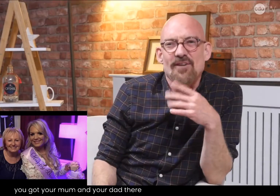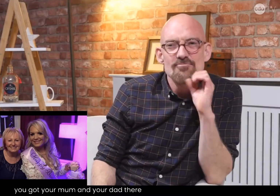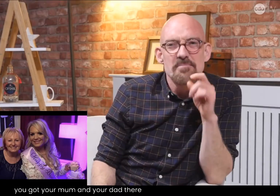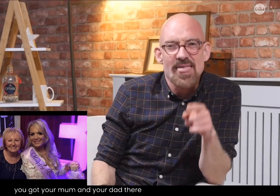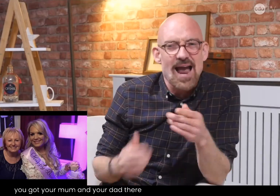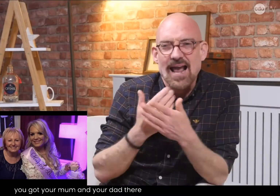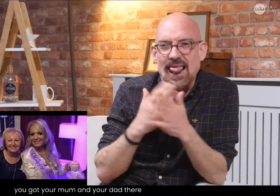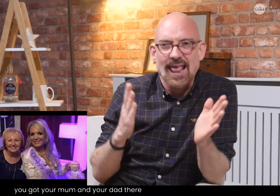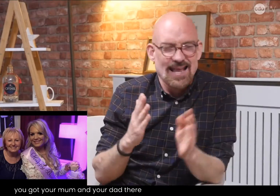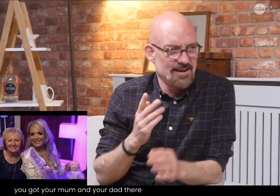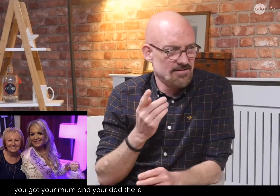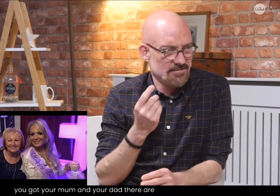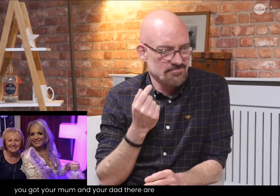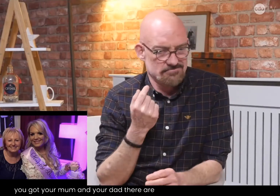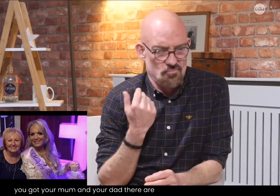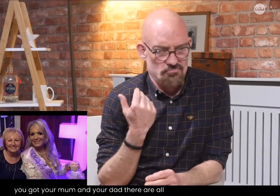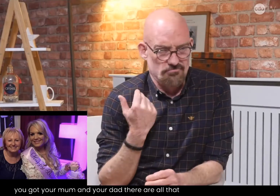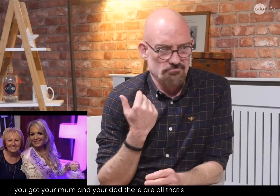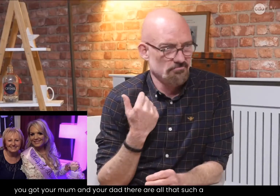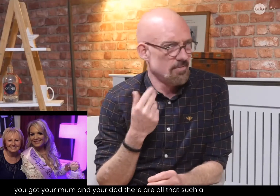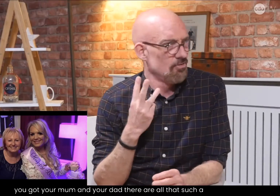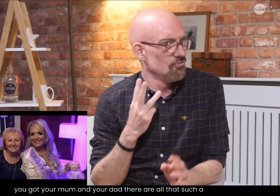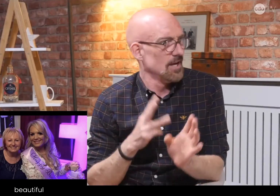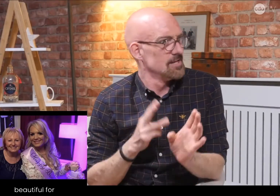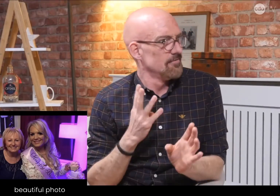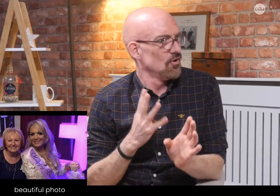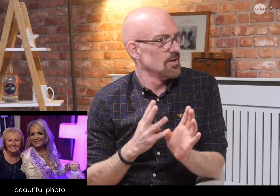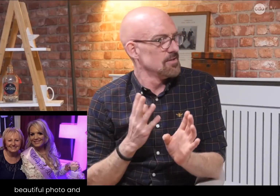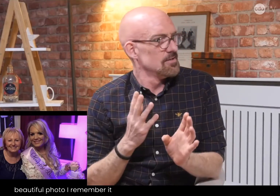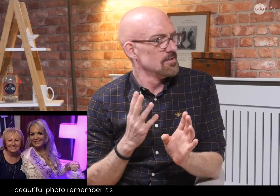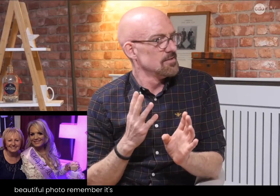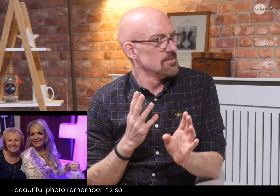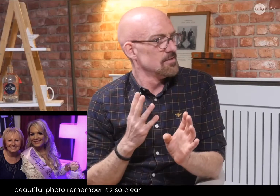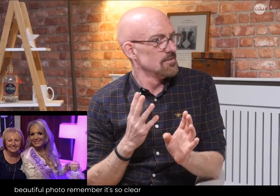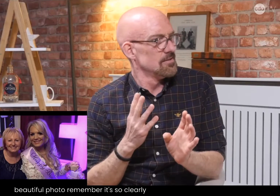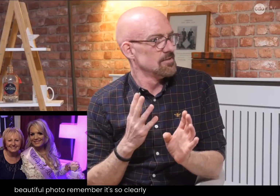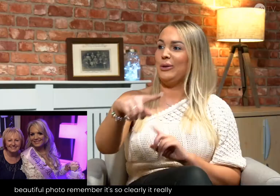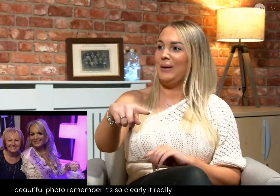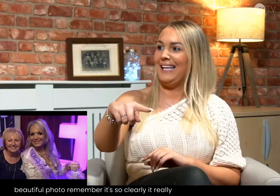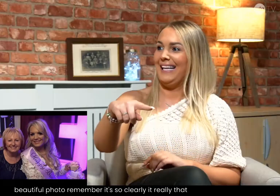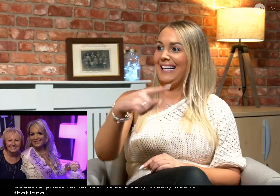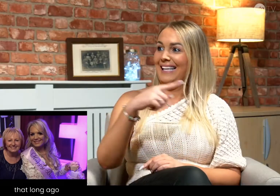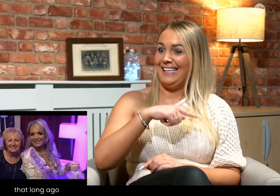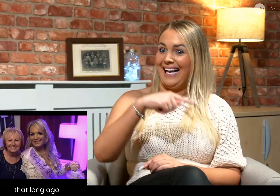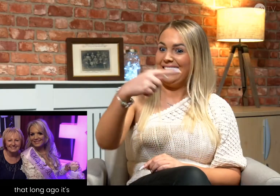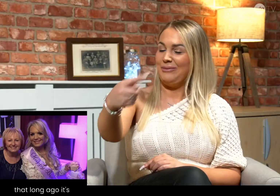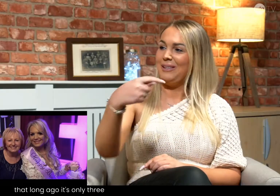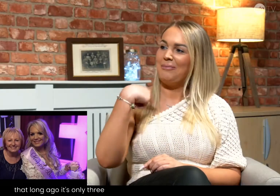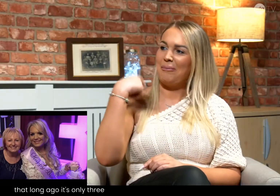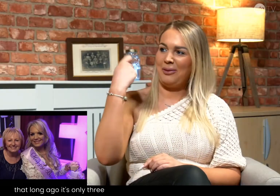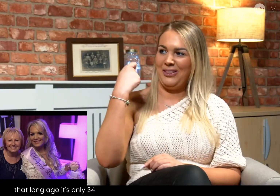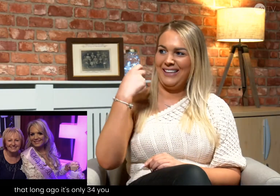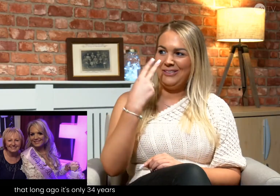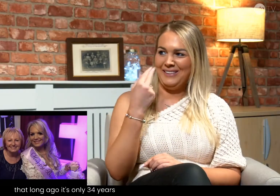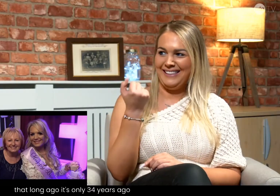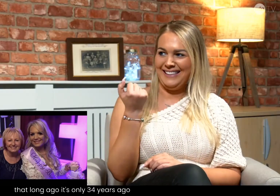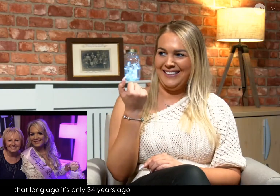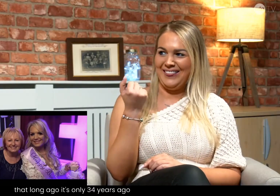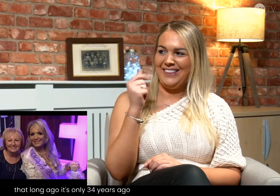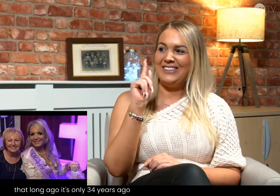Oh, that's such a beautiful photo. I remember it so clearly. It really wasn't that long ago. It's only 3-4 years ago. Well, next week will be